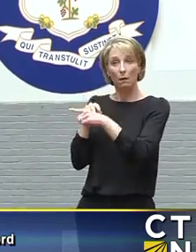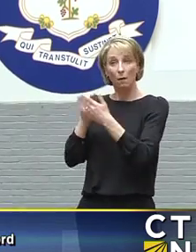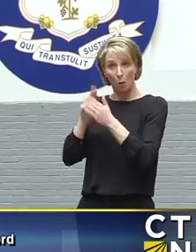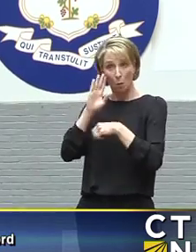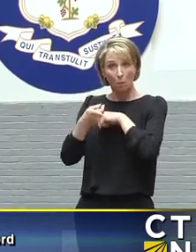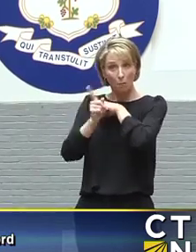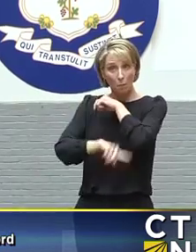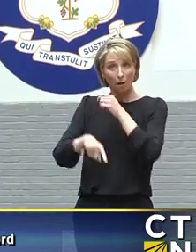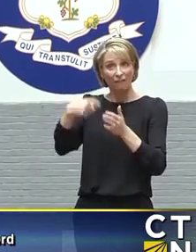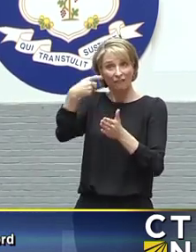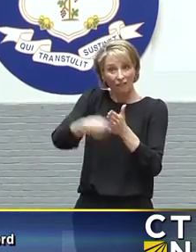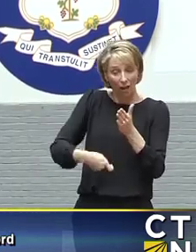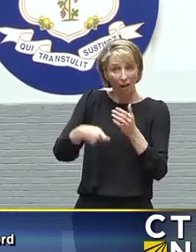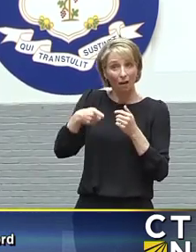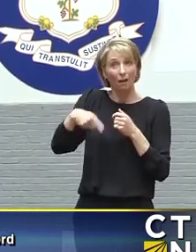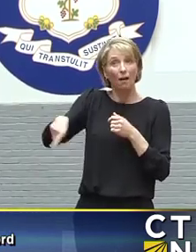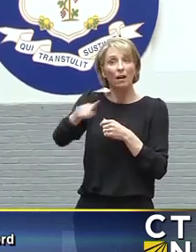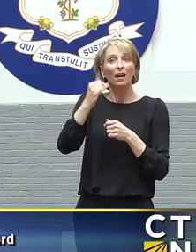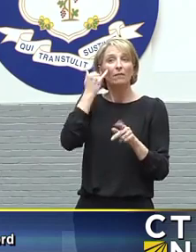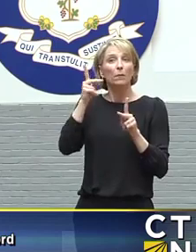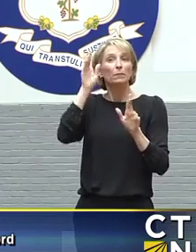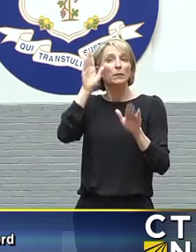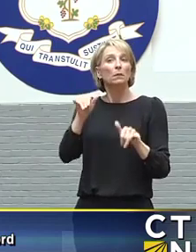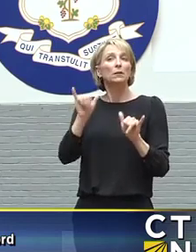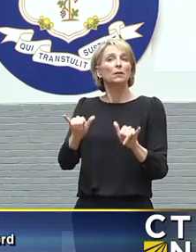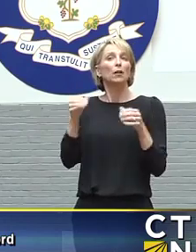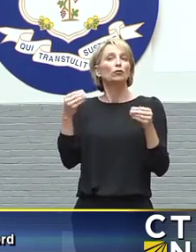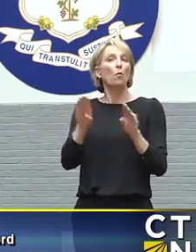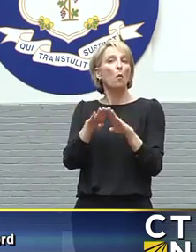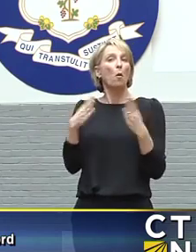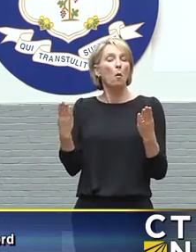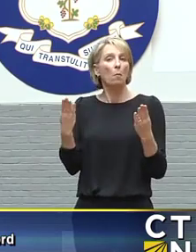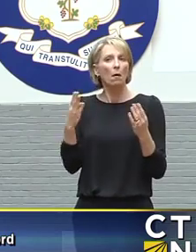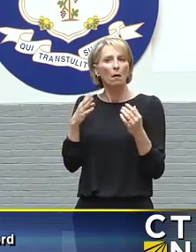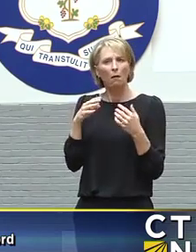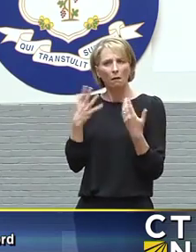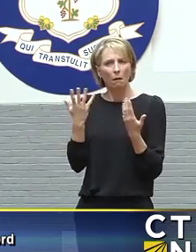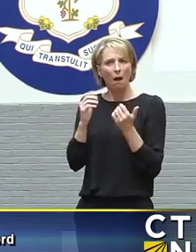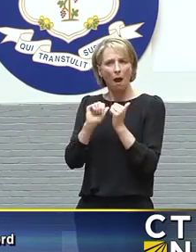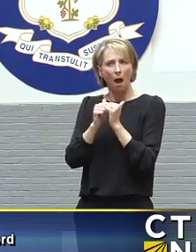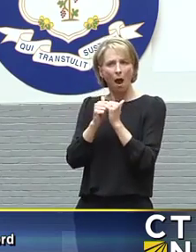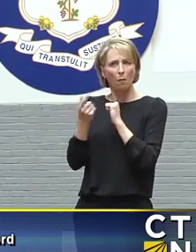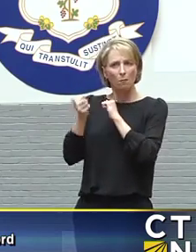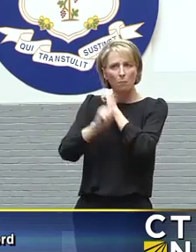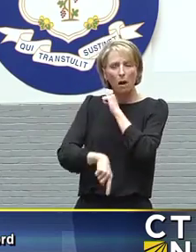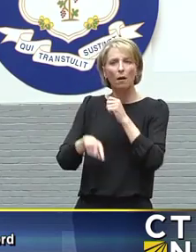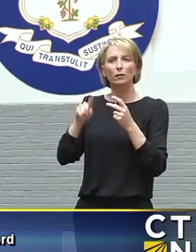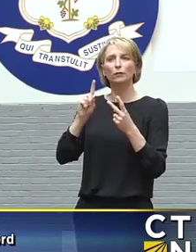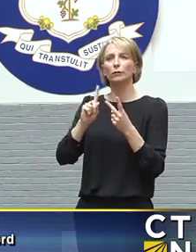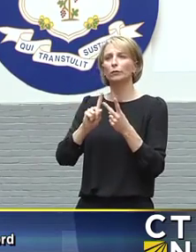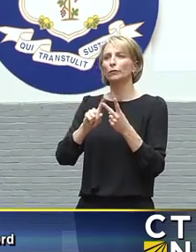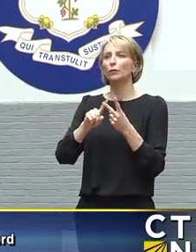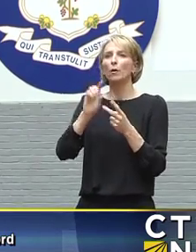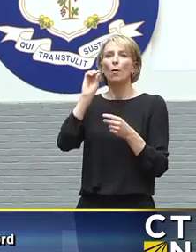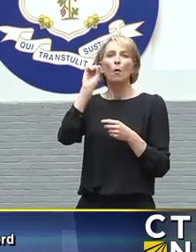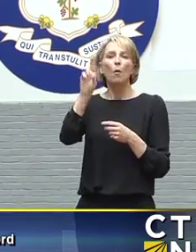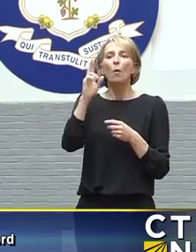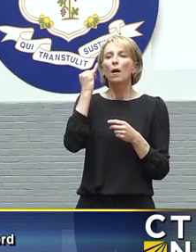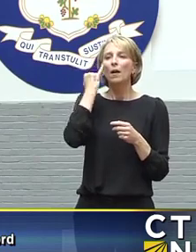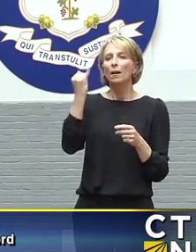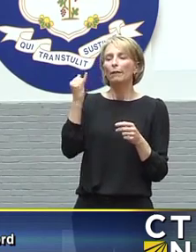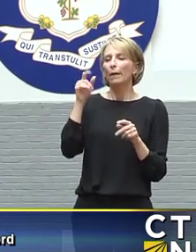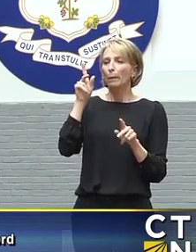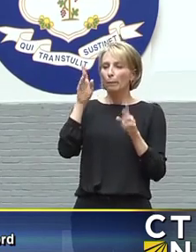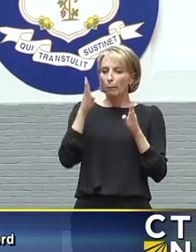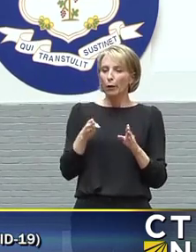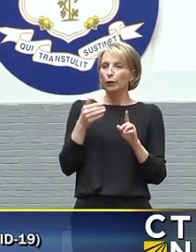what is the dollar amount of the fine, and how does somebody prove that, hey, I'm going to Pratt & Whitney, I'm an essential worker, how do